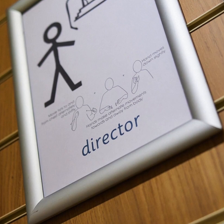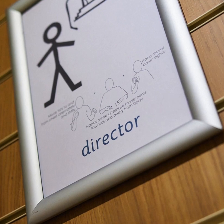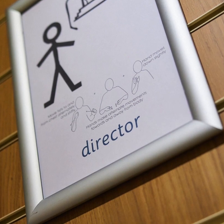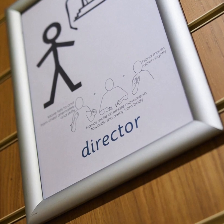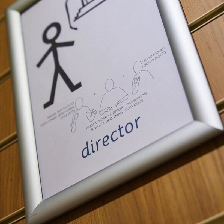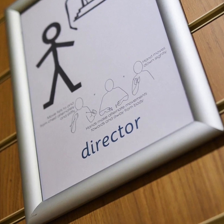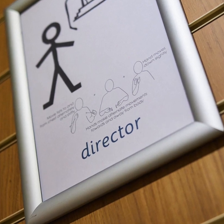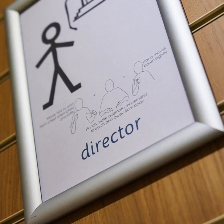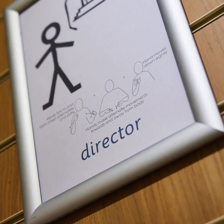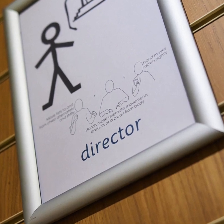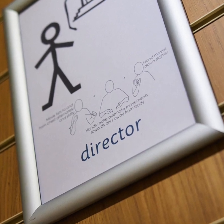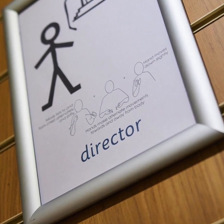performing arts.